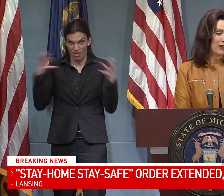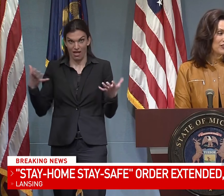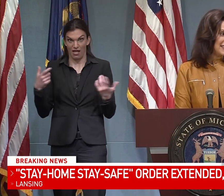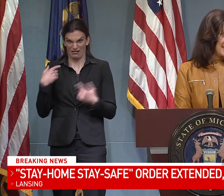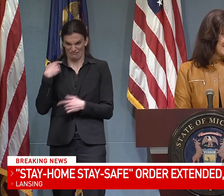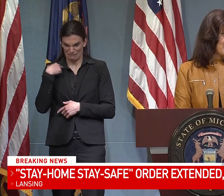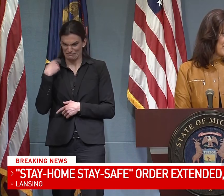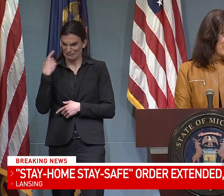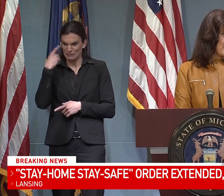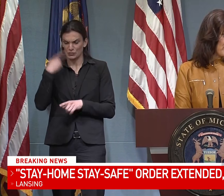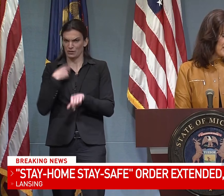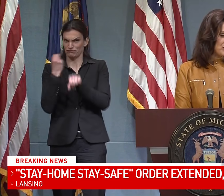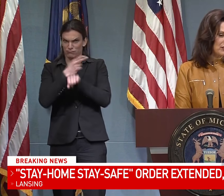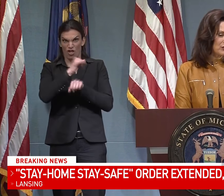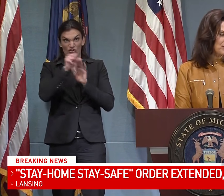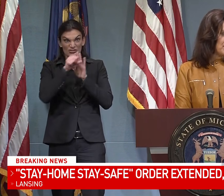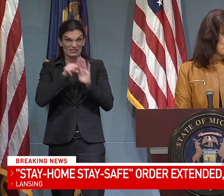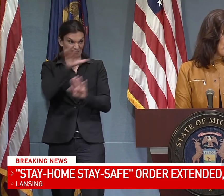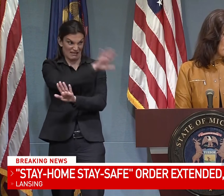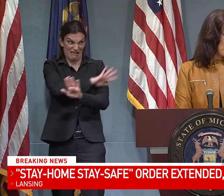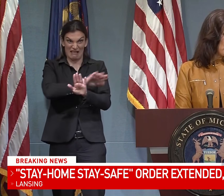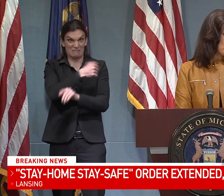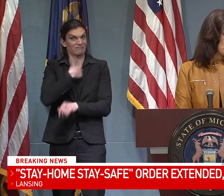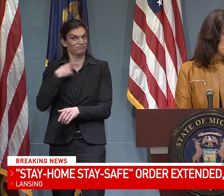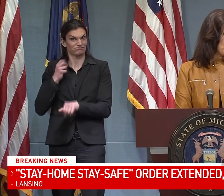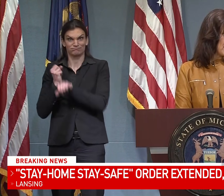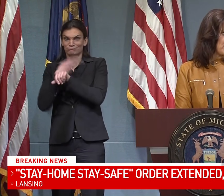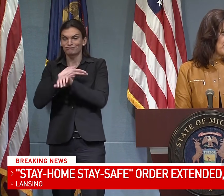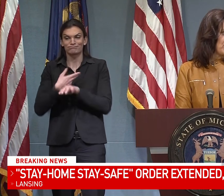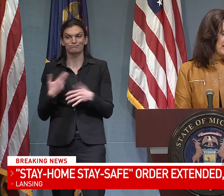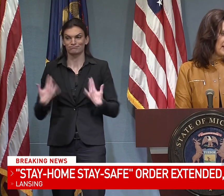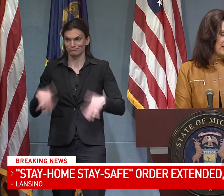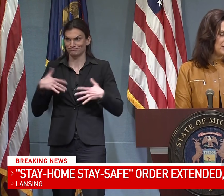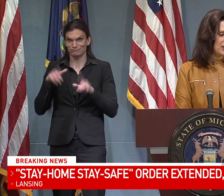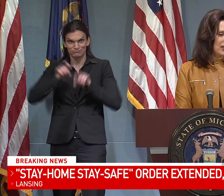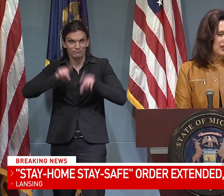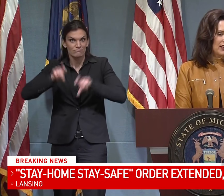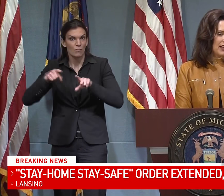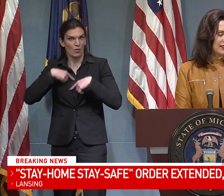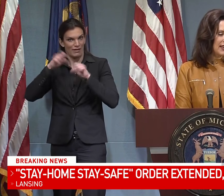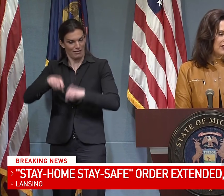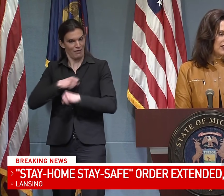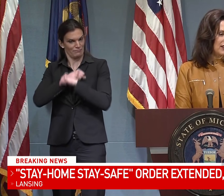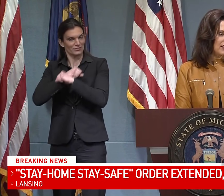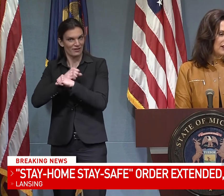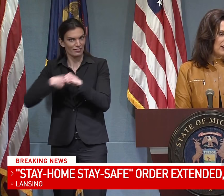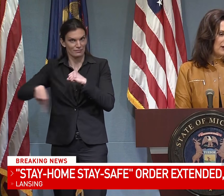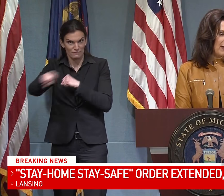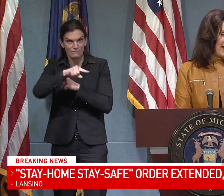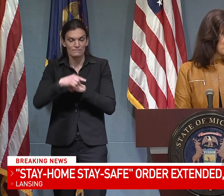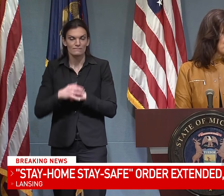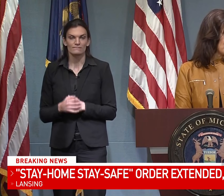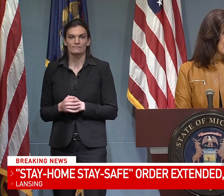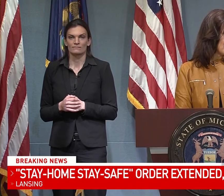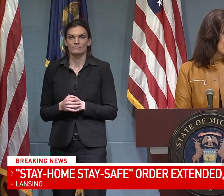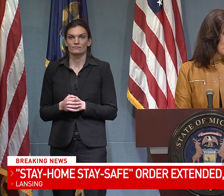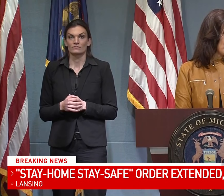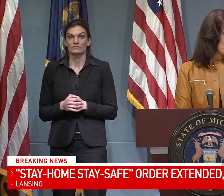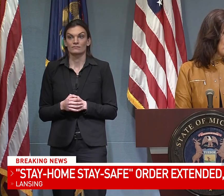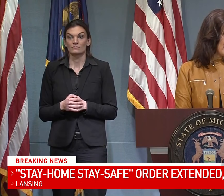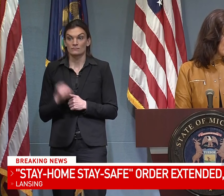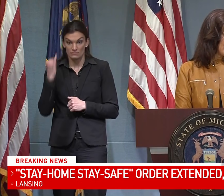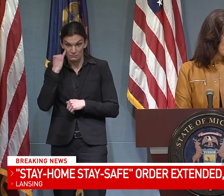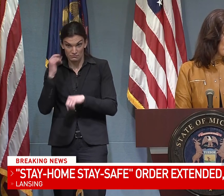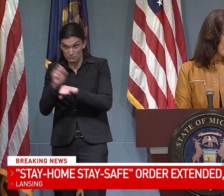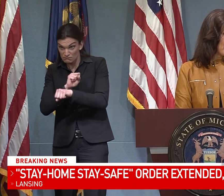We have better data, better information, which means we're better able to protect people and take the actions necessary